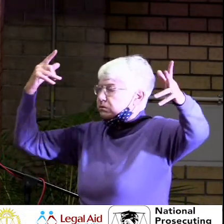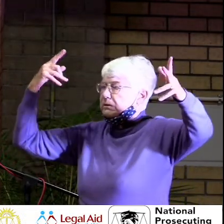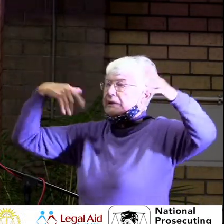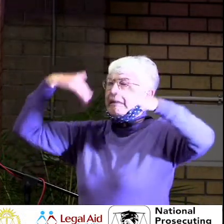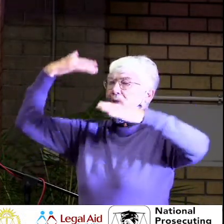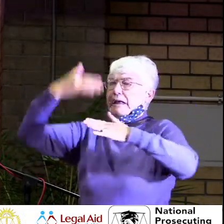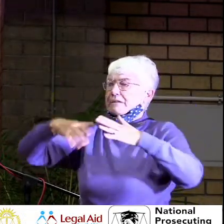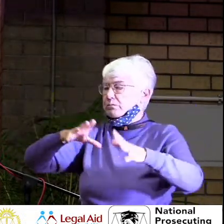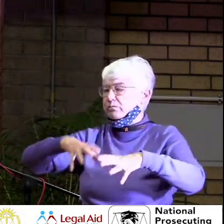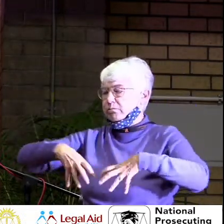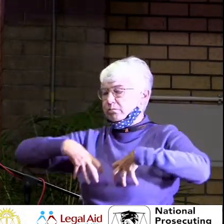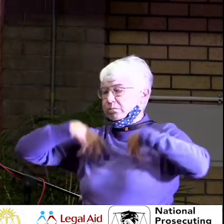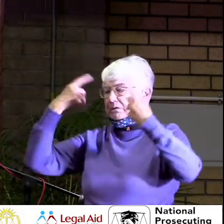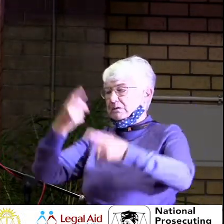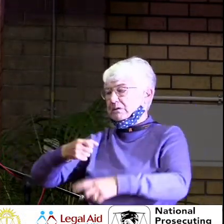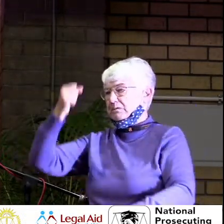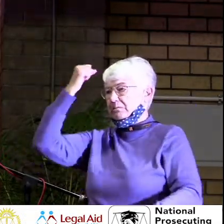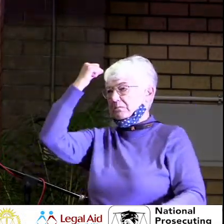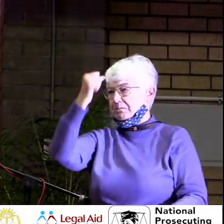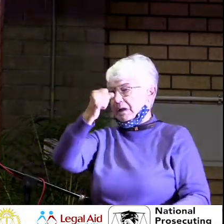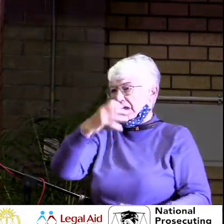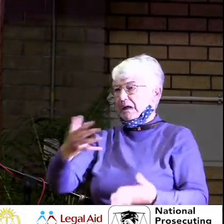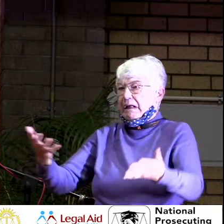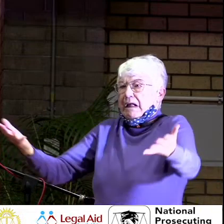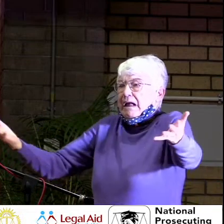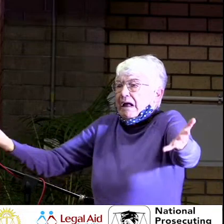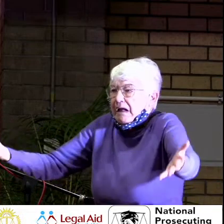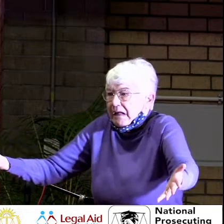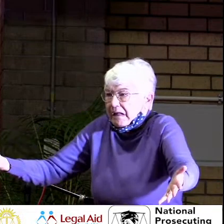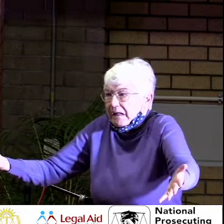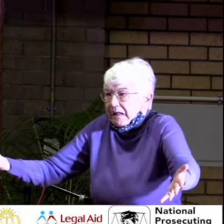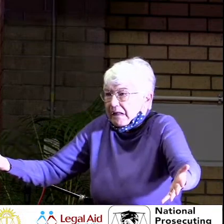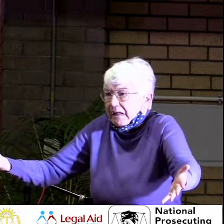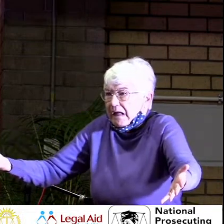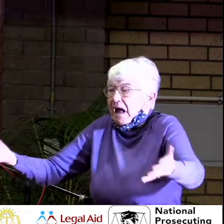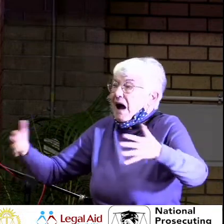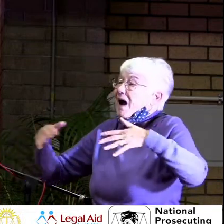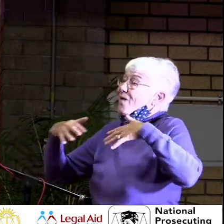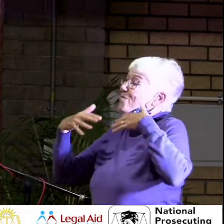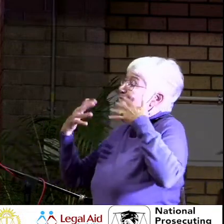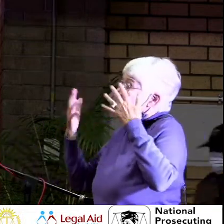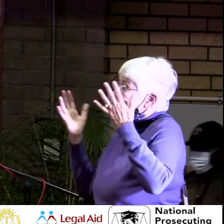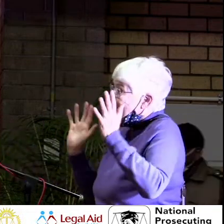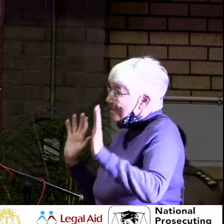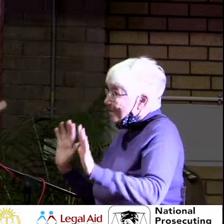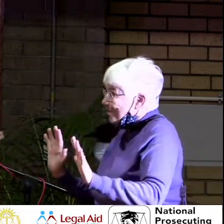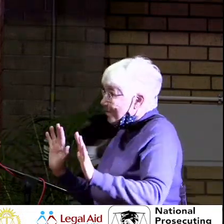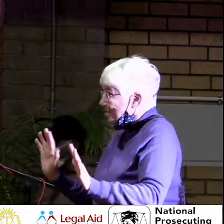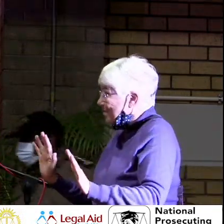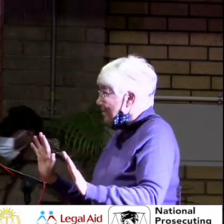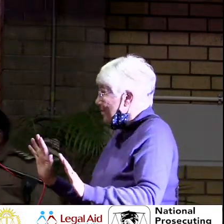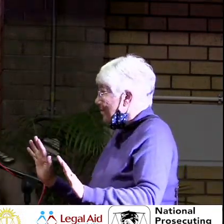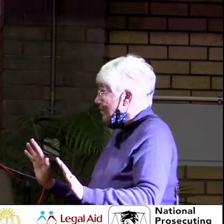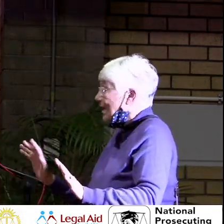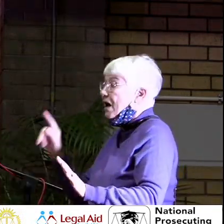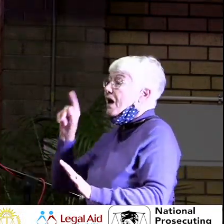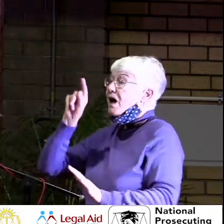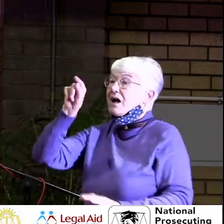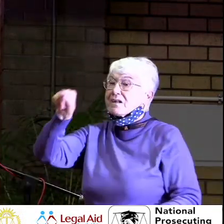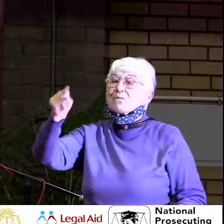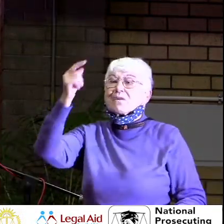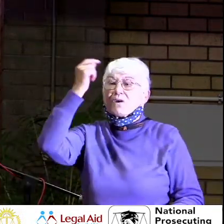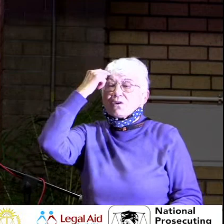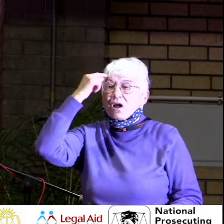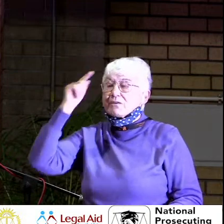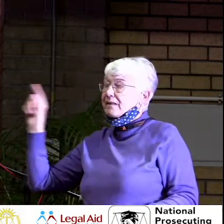Nou voordat ek afsluit, want ons het almal baie min tyd gekry vandag. I want to tell you, legal aid is for free for those who